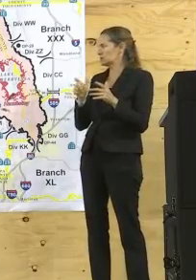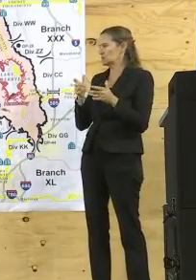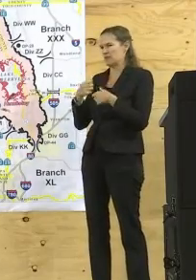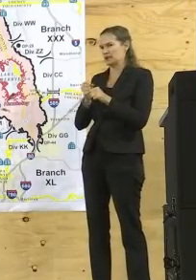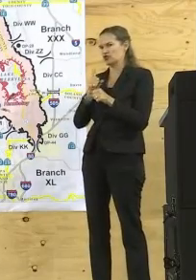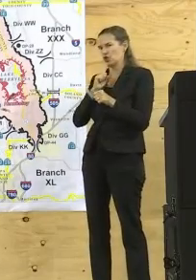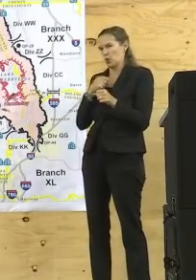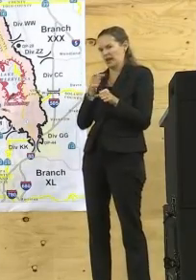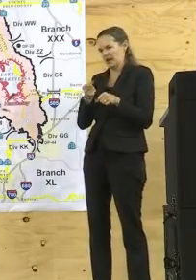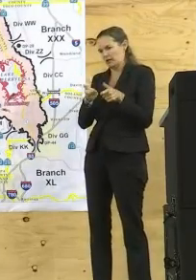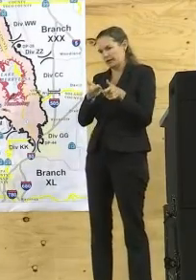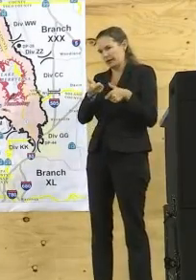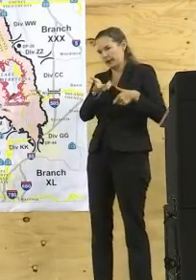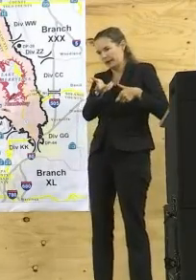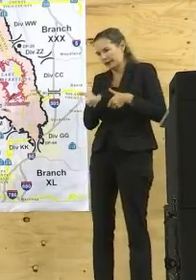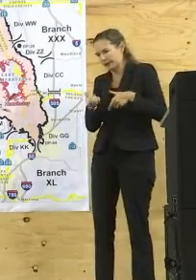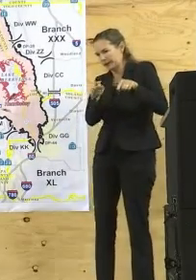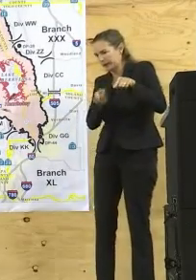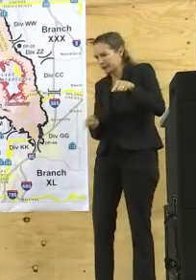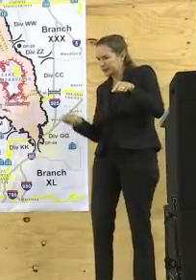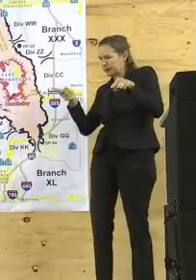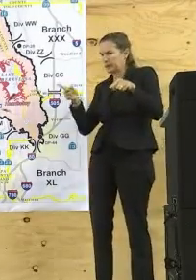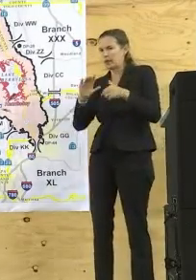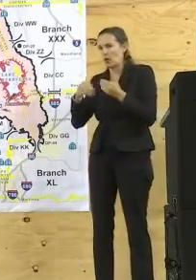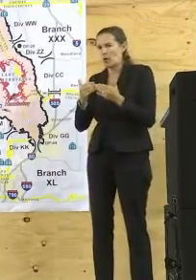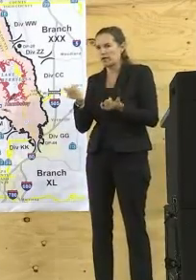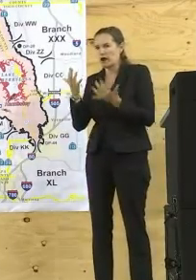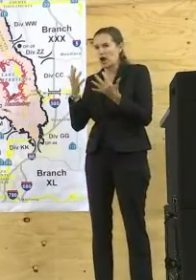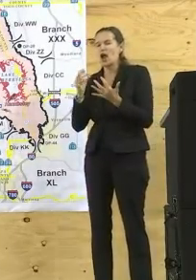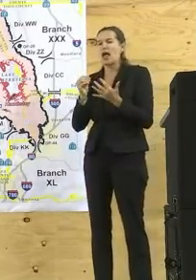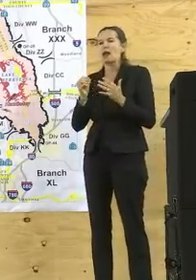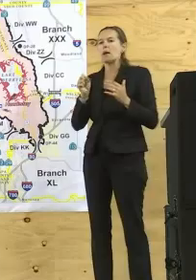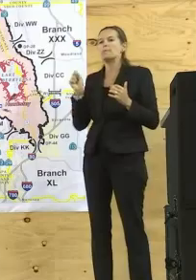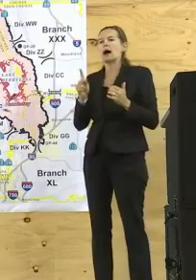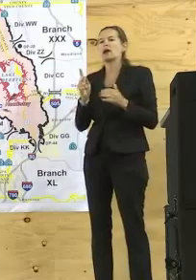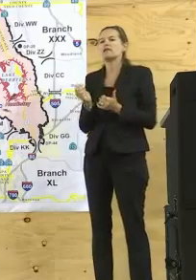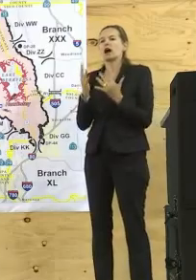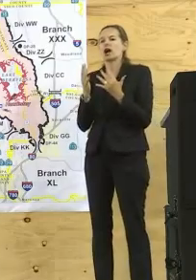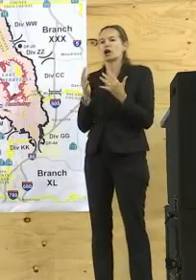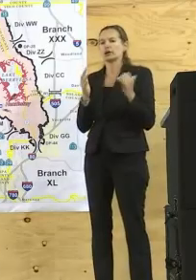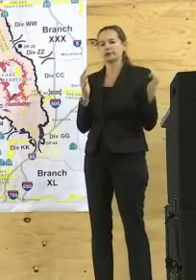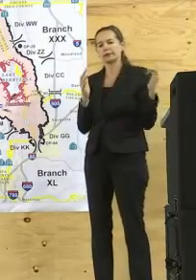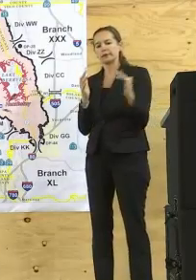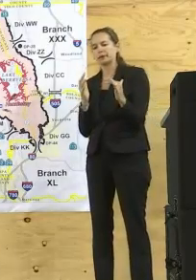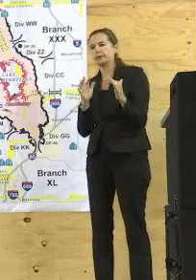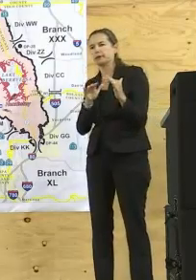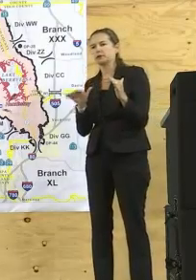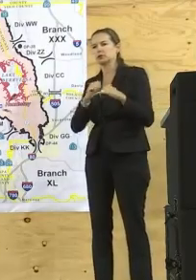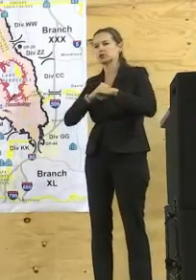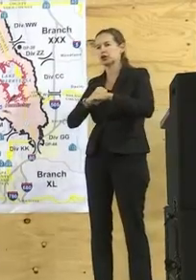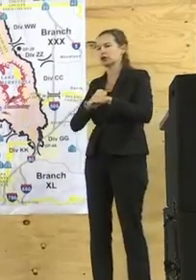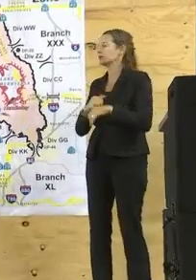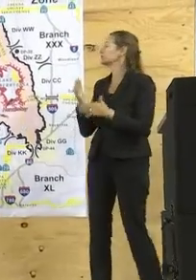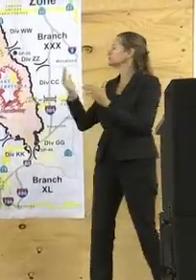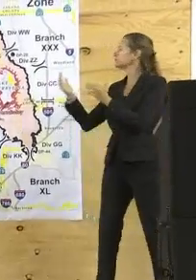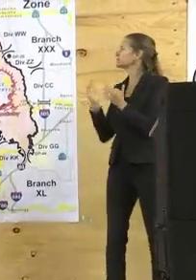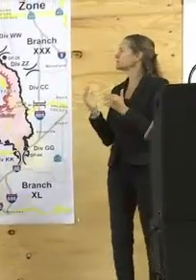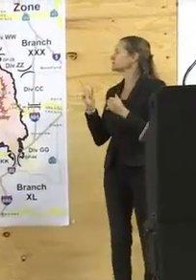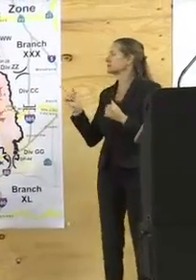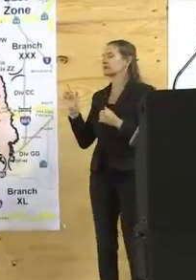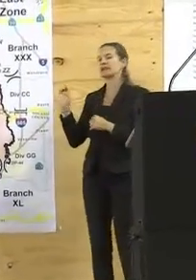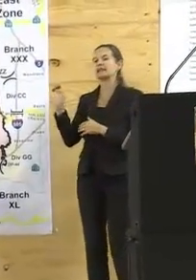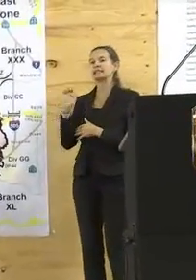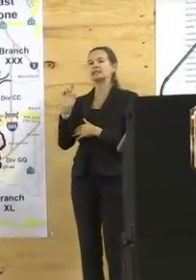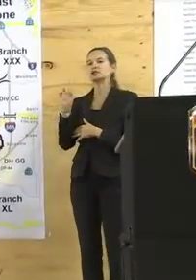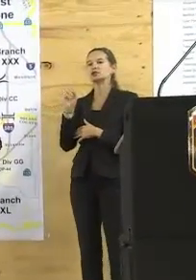line around this whole fire, and then also doing some firing operations to help secure some of those lines. Moving over to the east